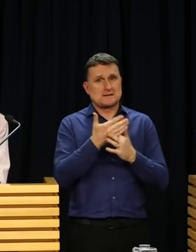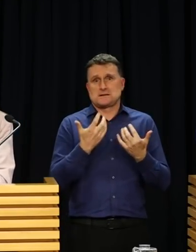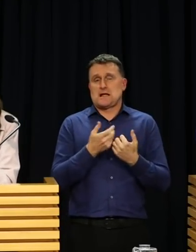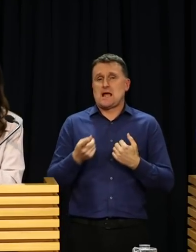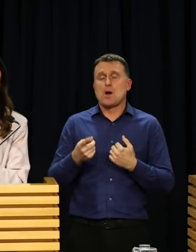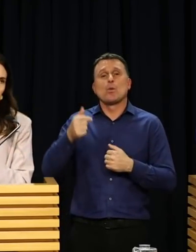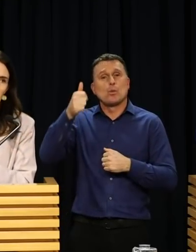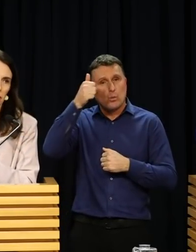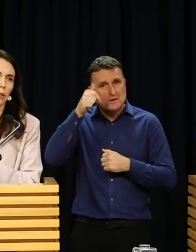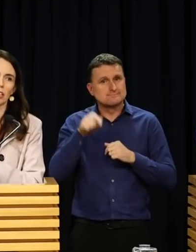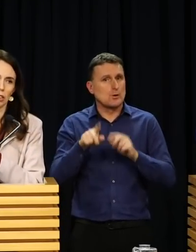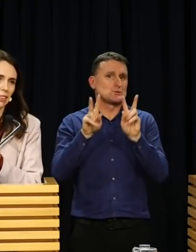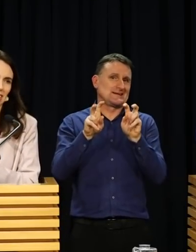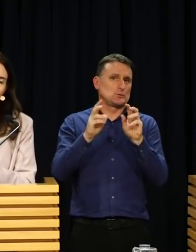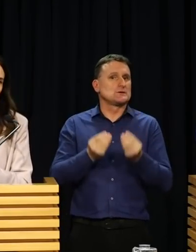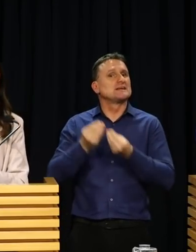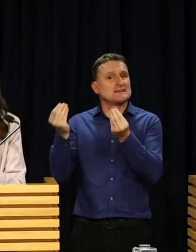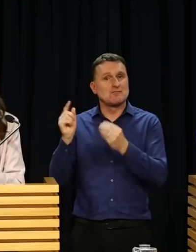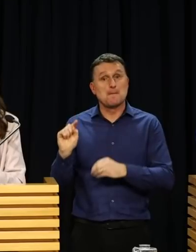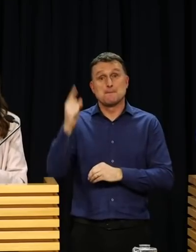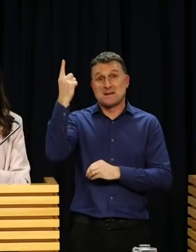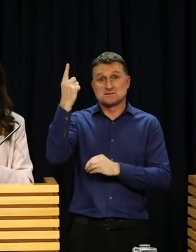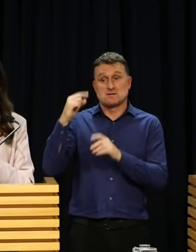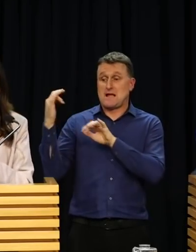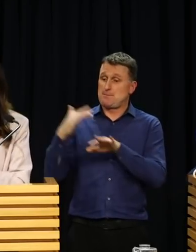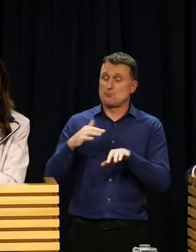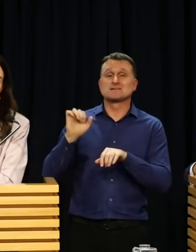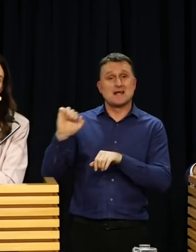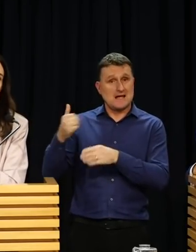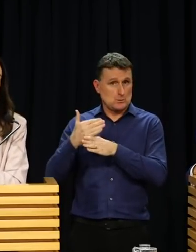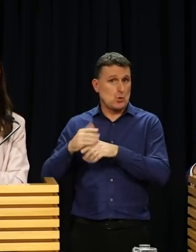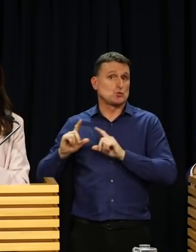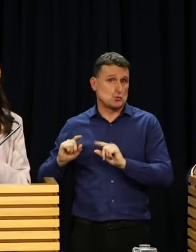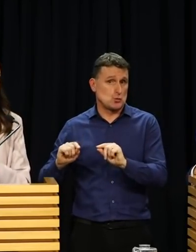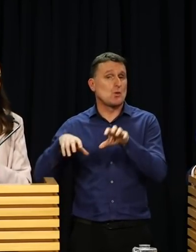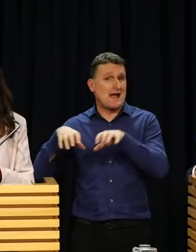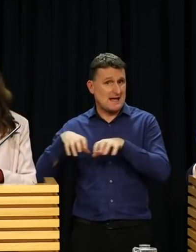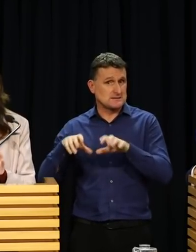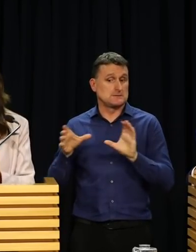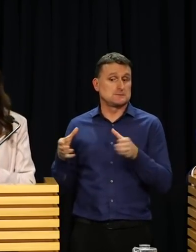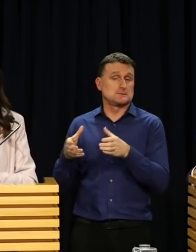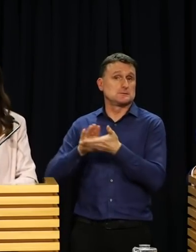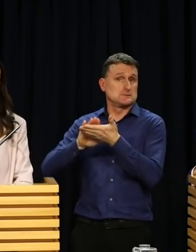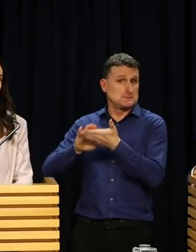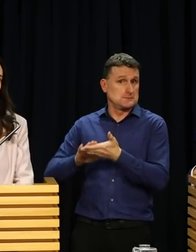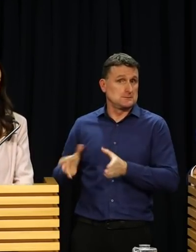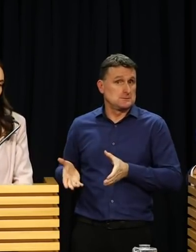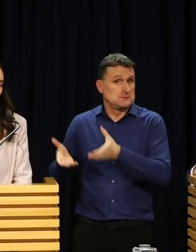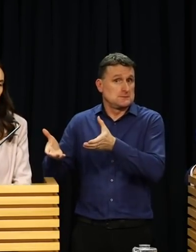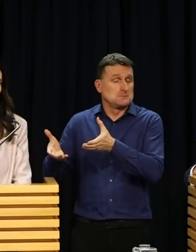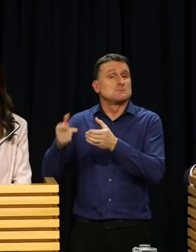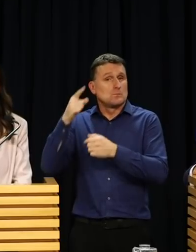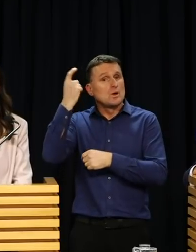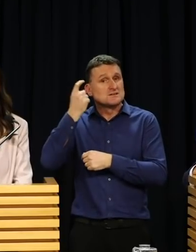are all things that we want the Minister of Immigration to consider in his piece of work. So we're keeping all those settings together as he considers New